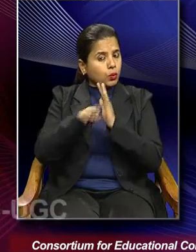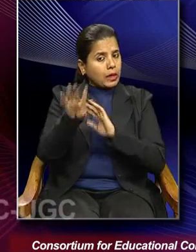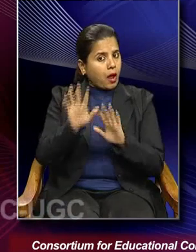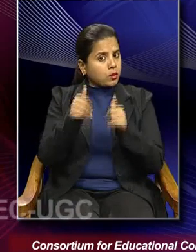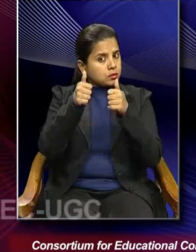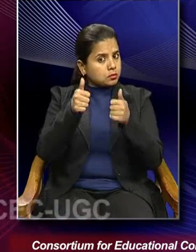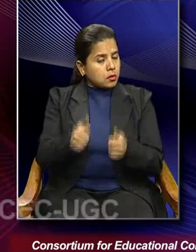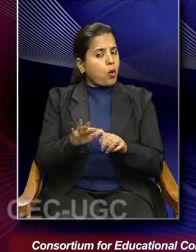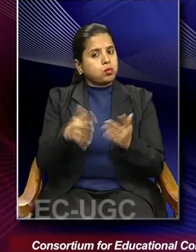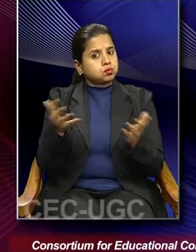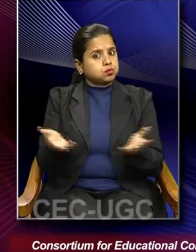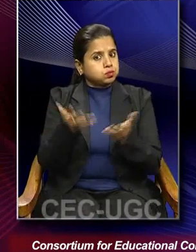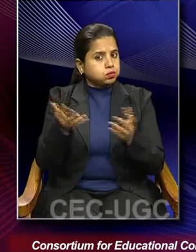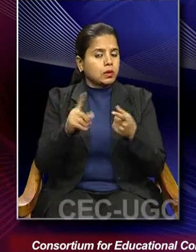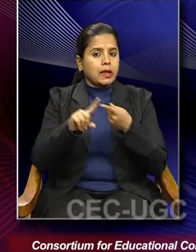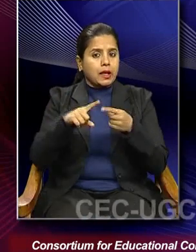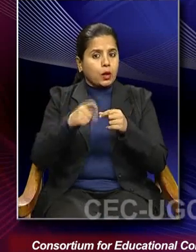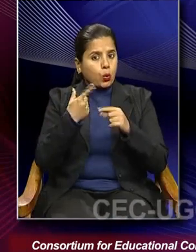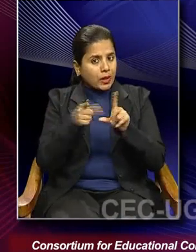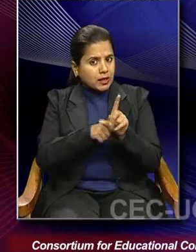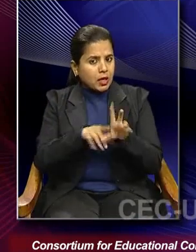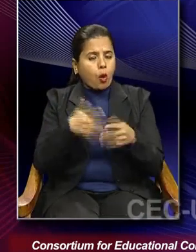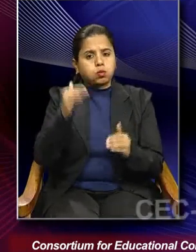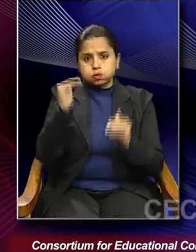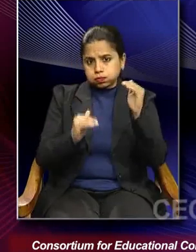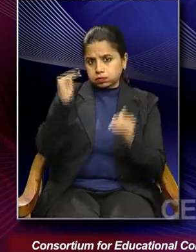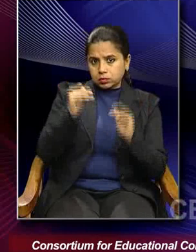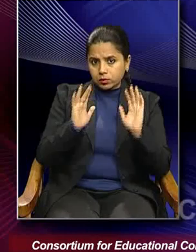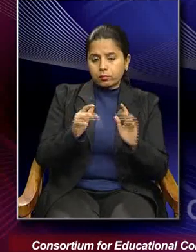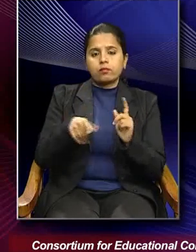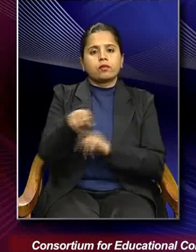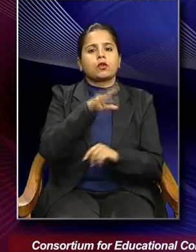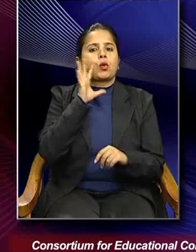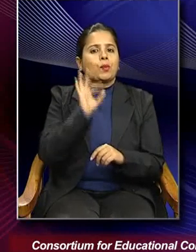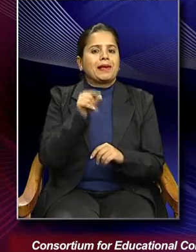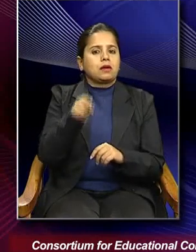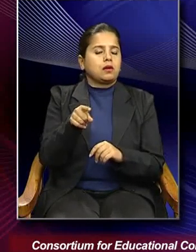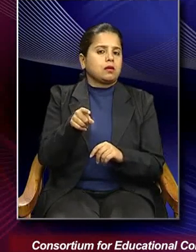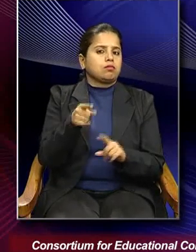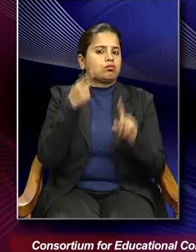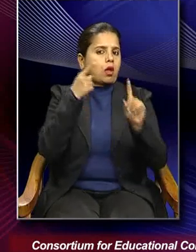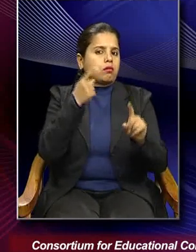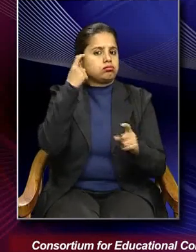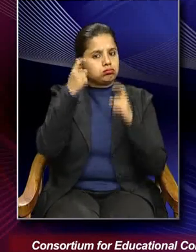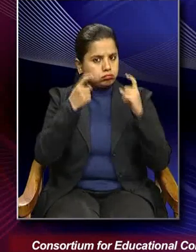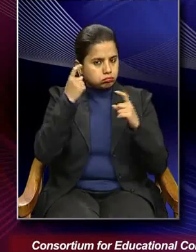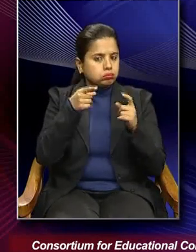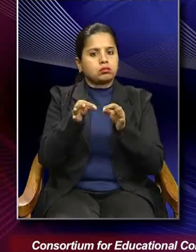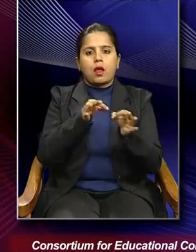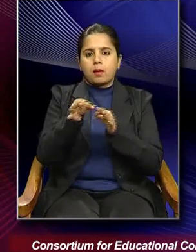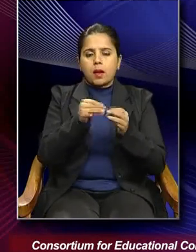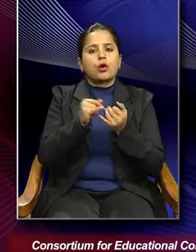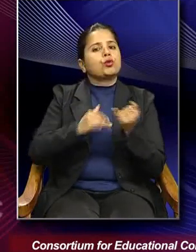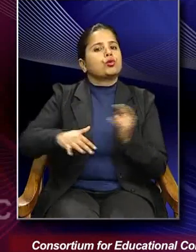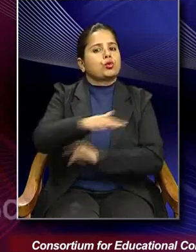or promoted equity or inequality? So that is the main key concern of defining the